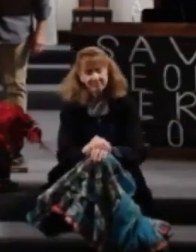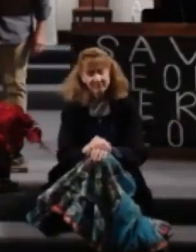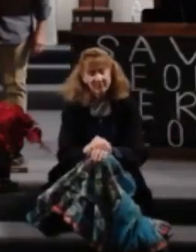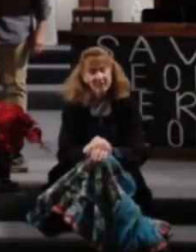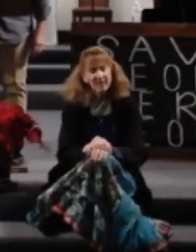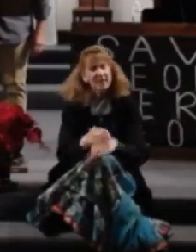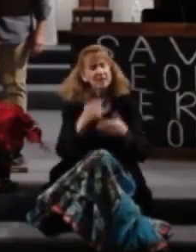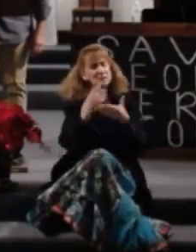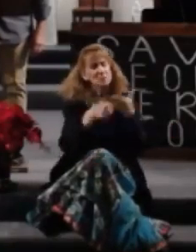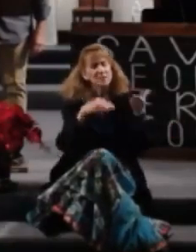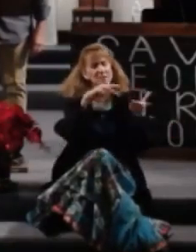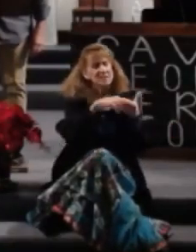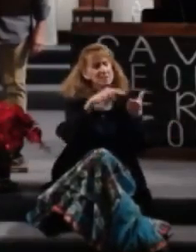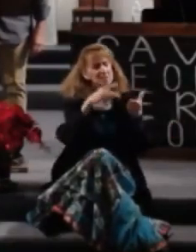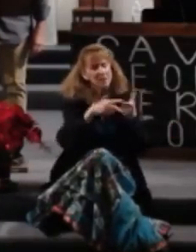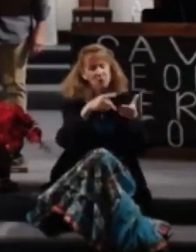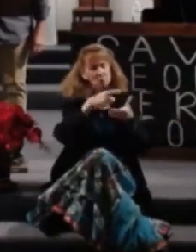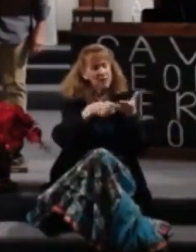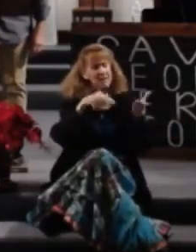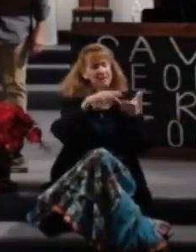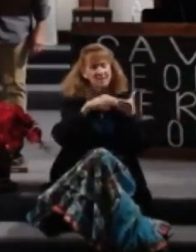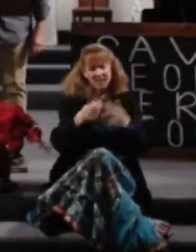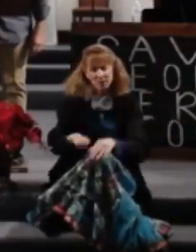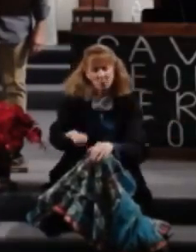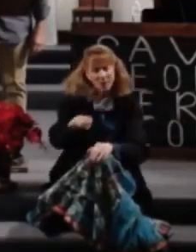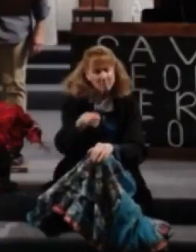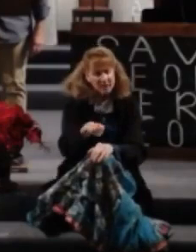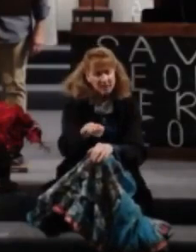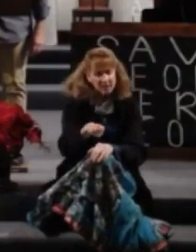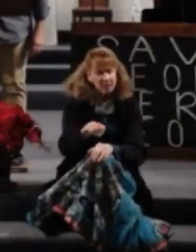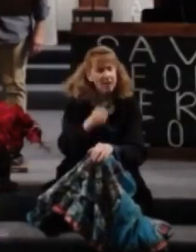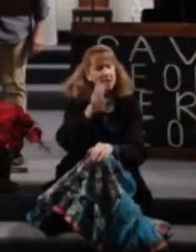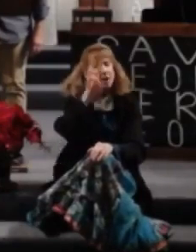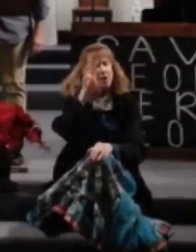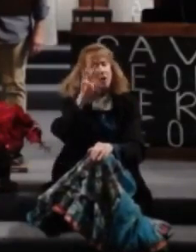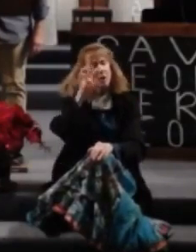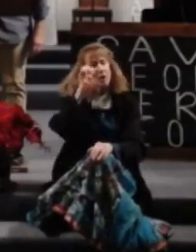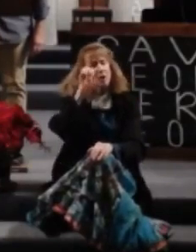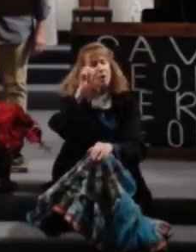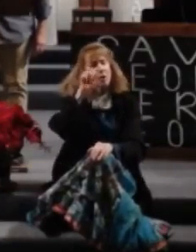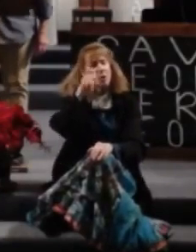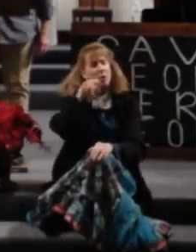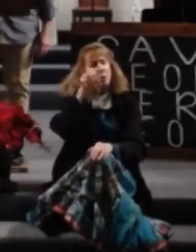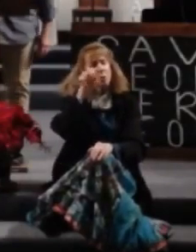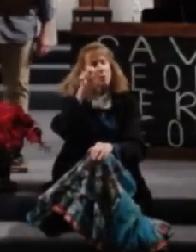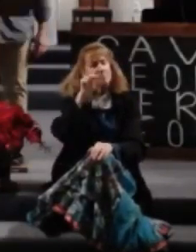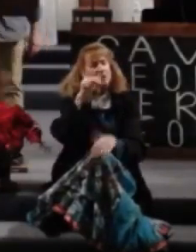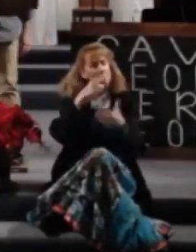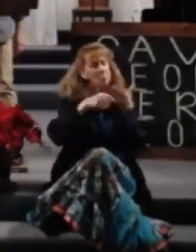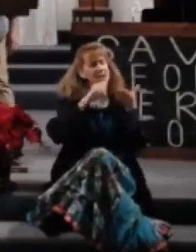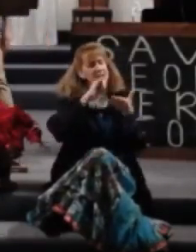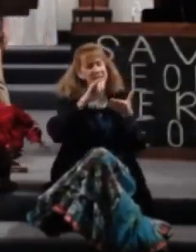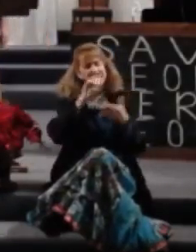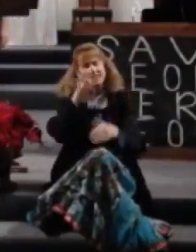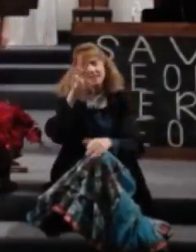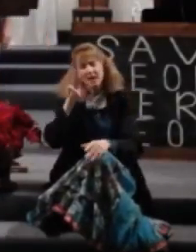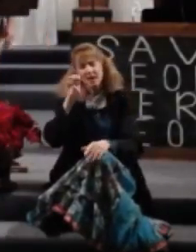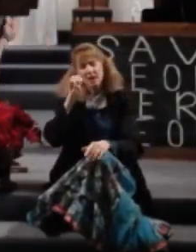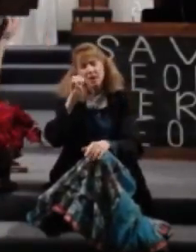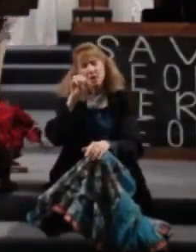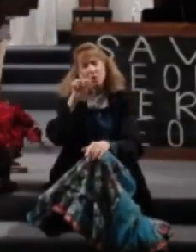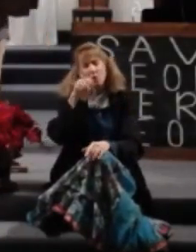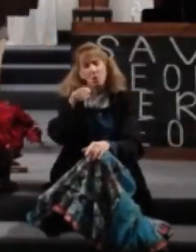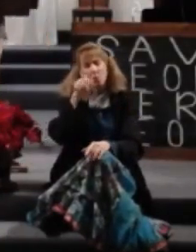So what is this weapon that we have that can demolish strongholds and overcome arguments and wipe away